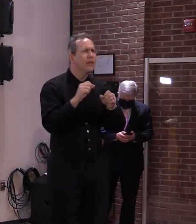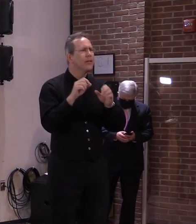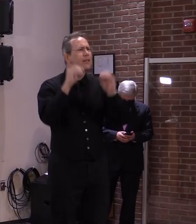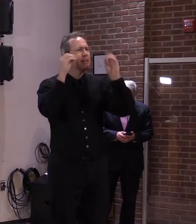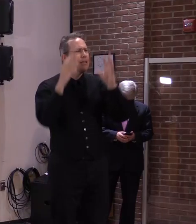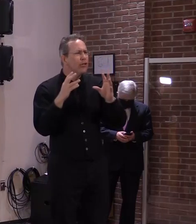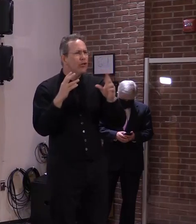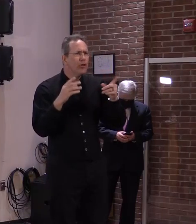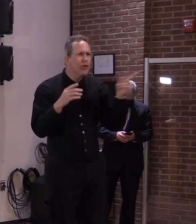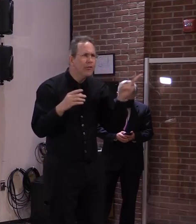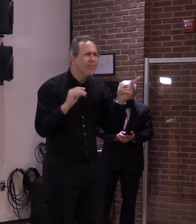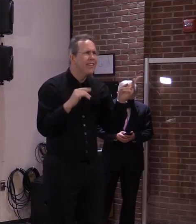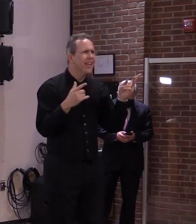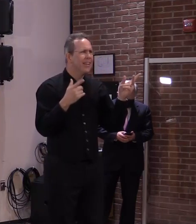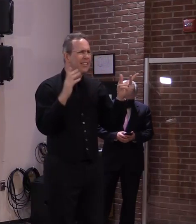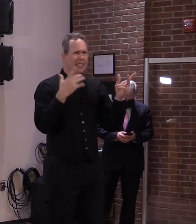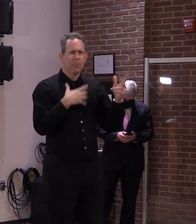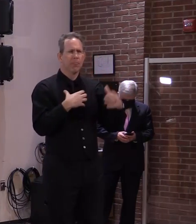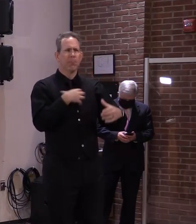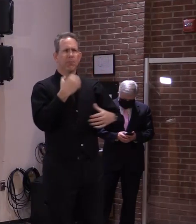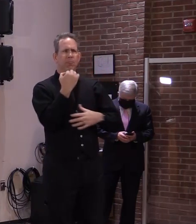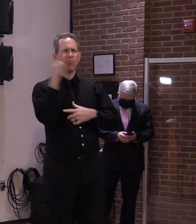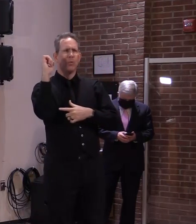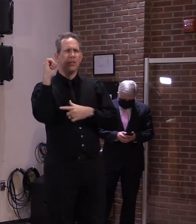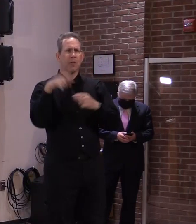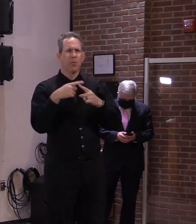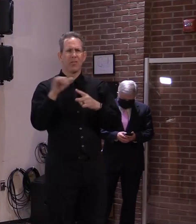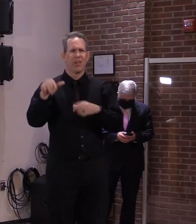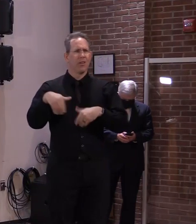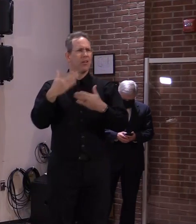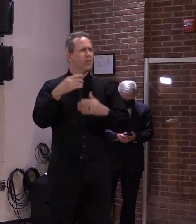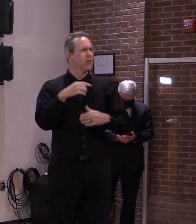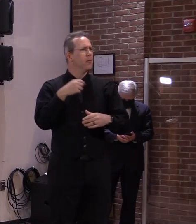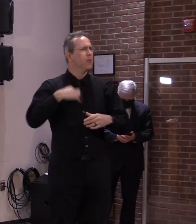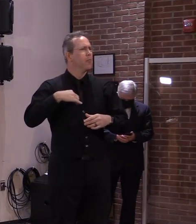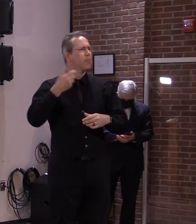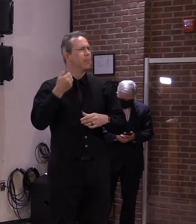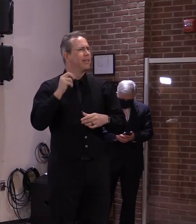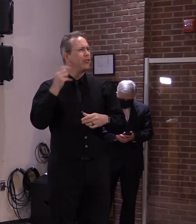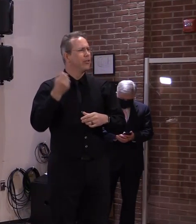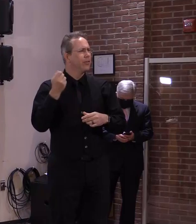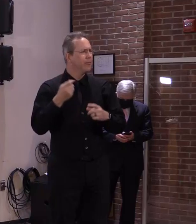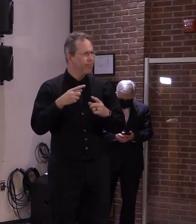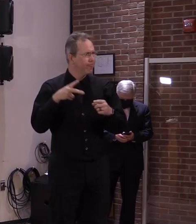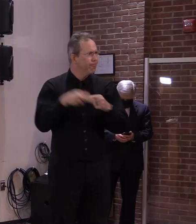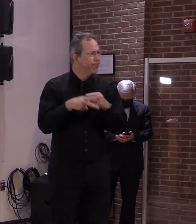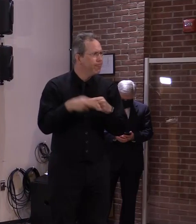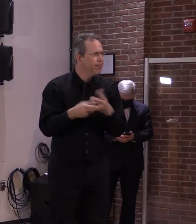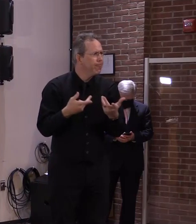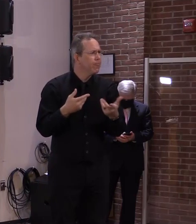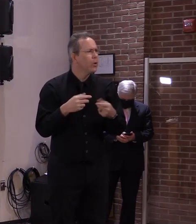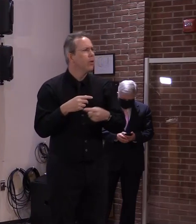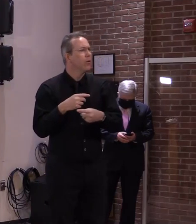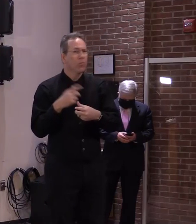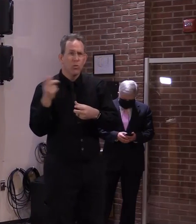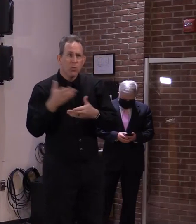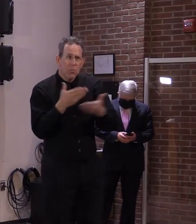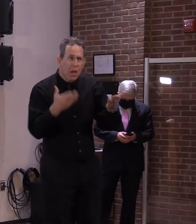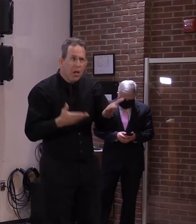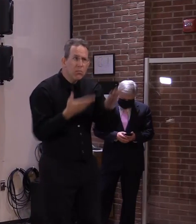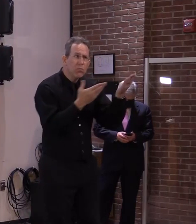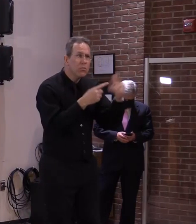well. I'm wondering, I guess, from your thoughts, you know, does the plan that was submitted by the legislature, does it go too